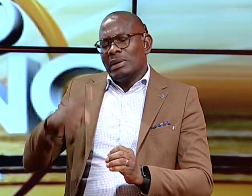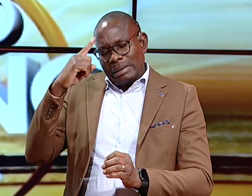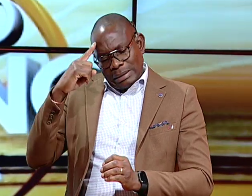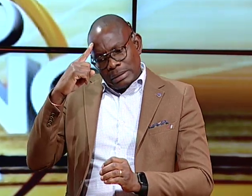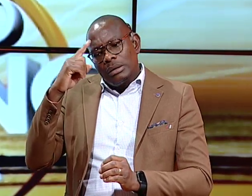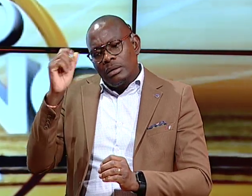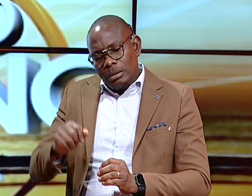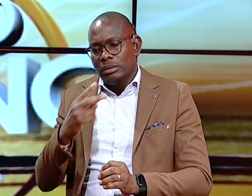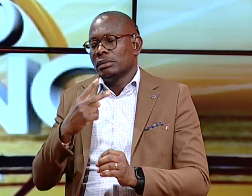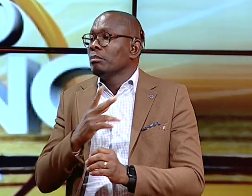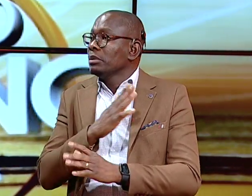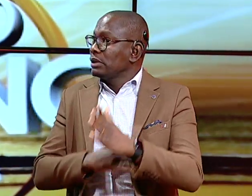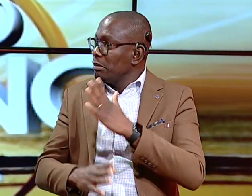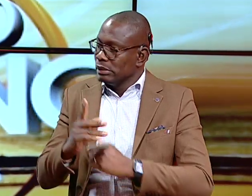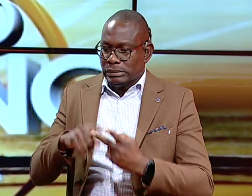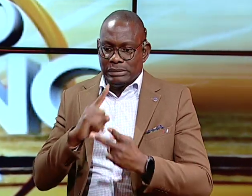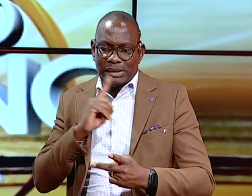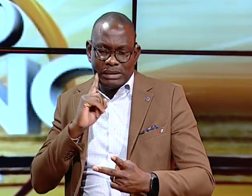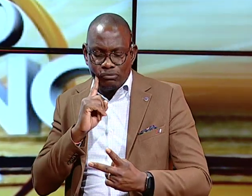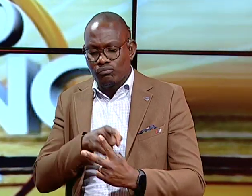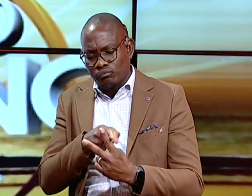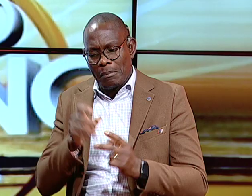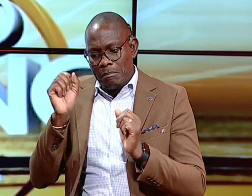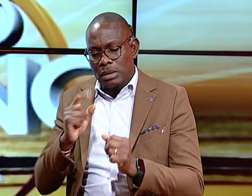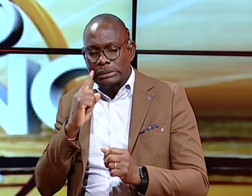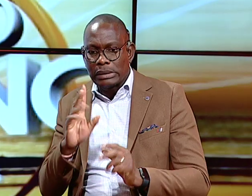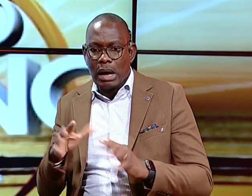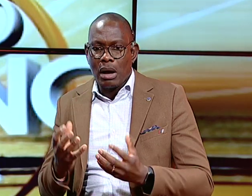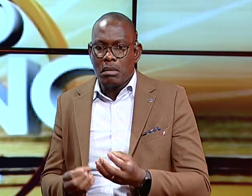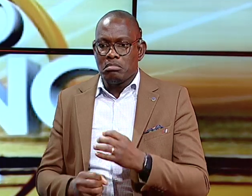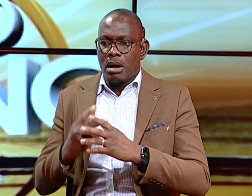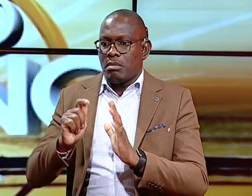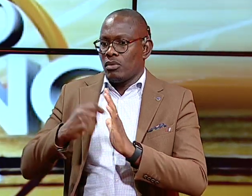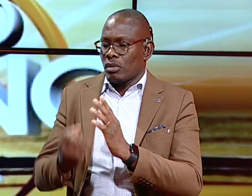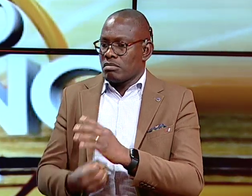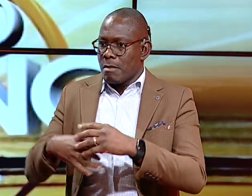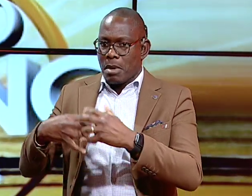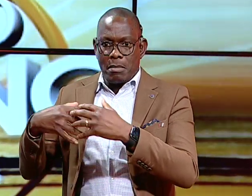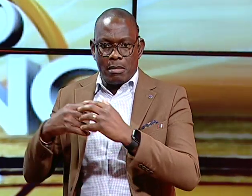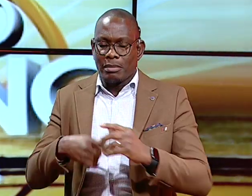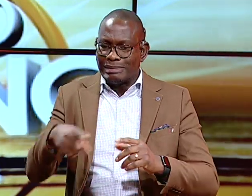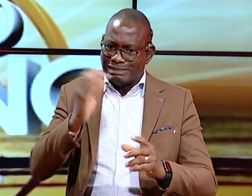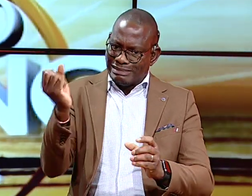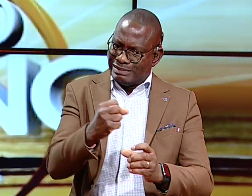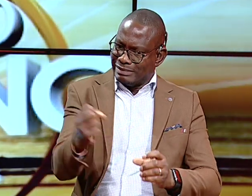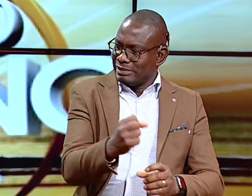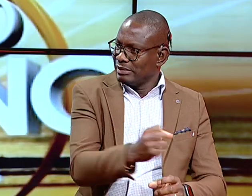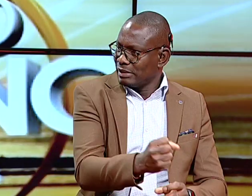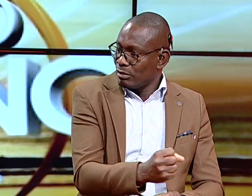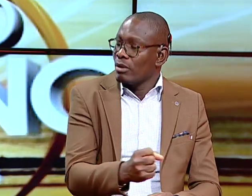are unemployed. So we need to make sure that people with disabilities and the deaf need to set up projects so